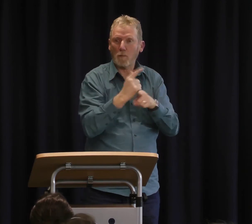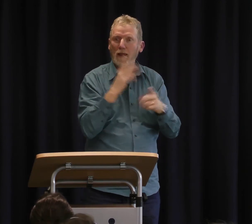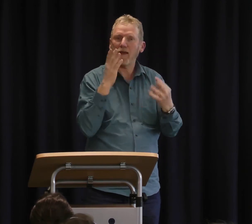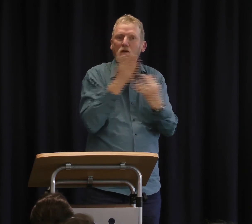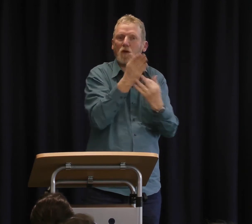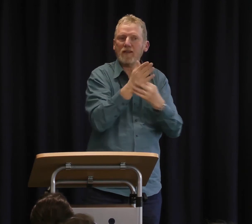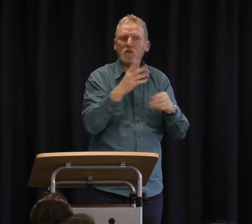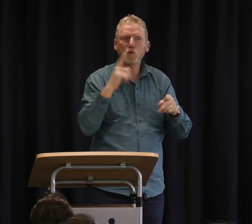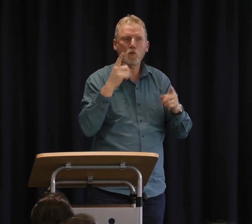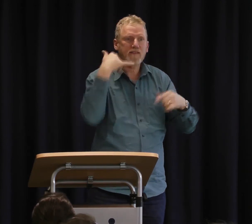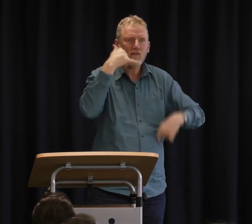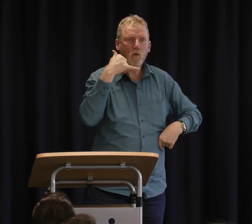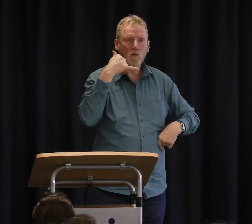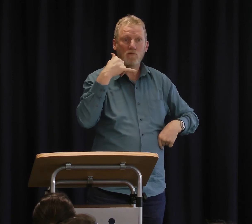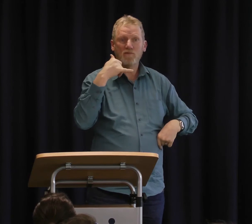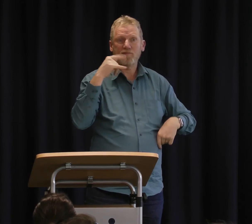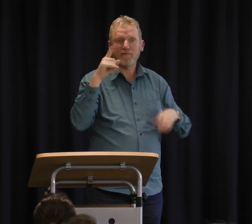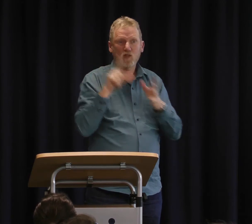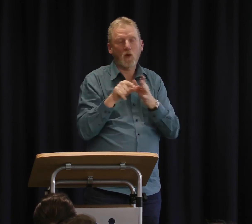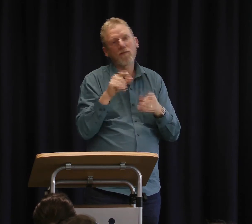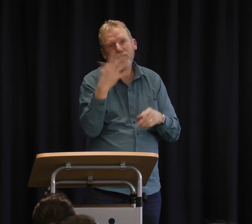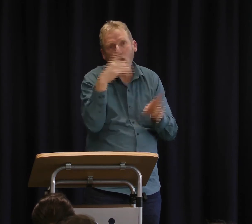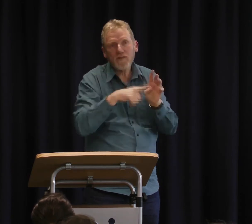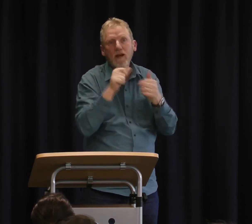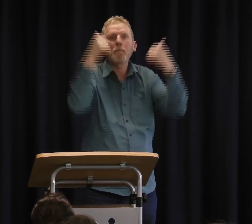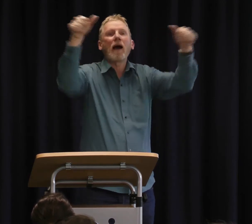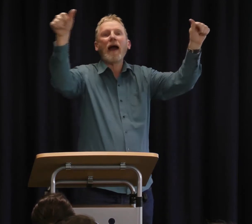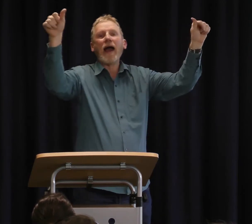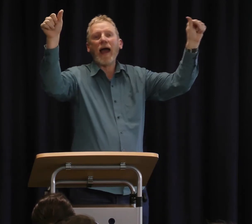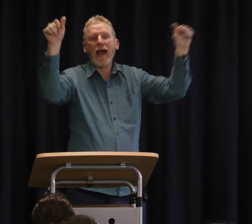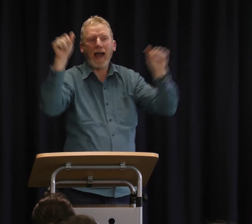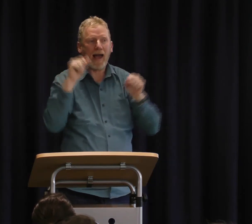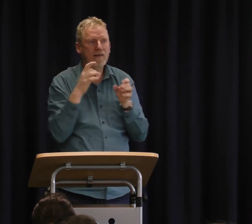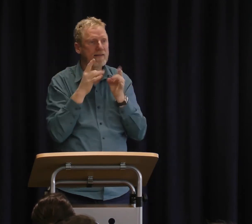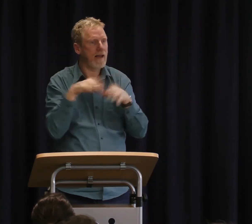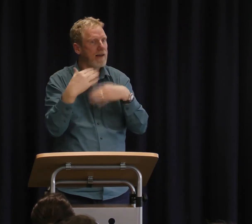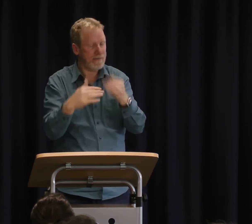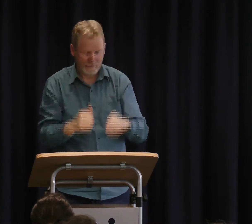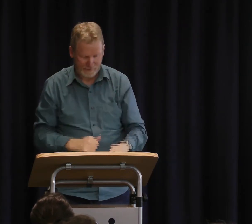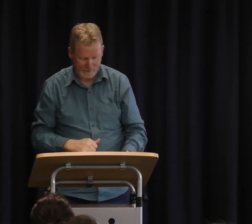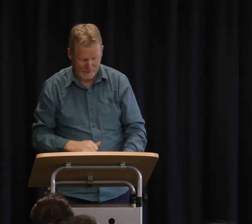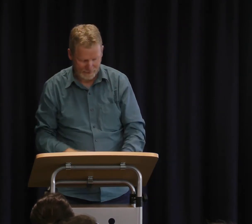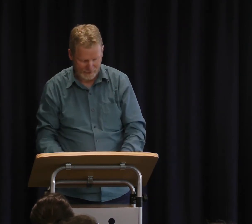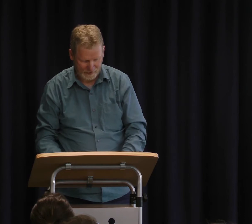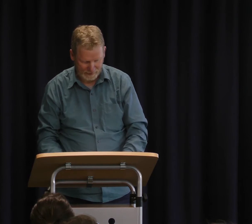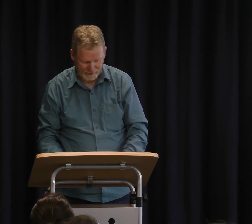talking there at the public square about our requirements for a TTY. Now this took 5 years before